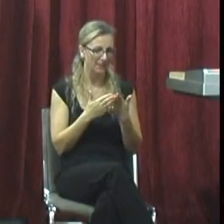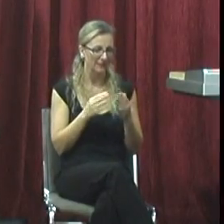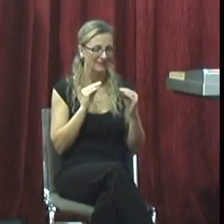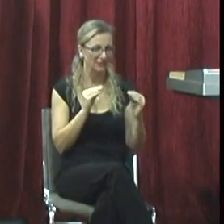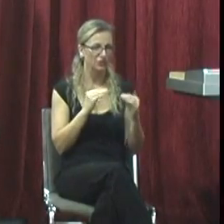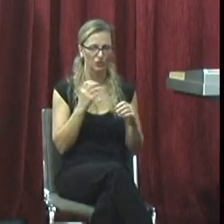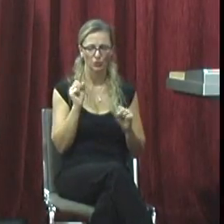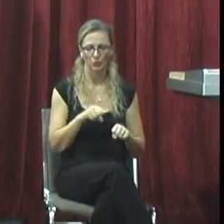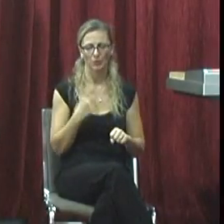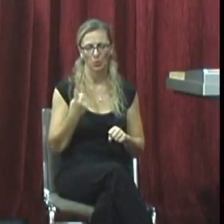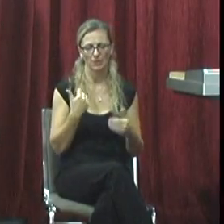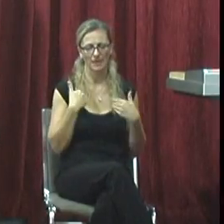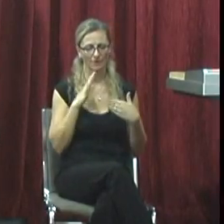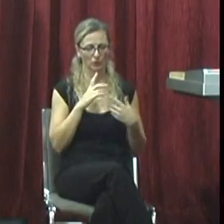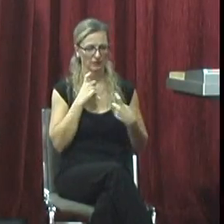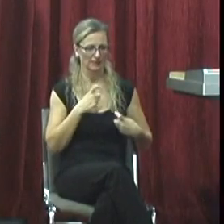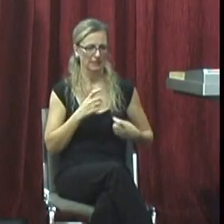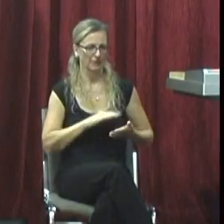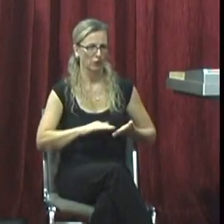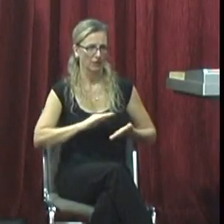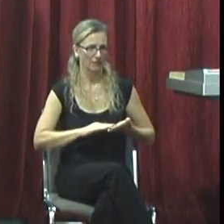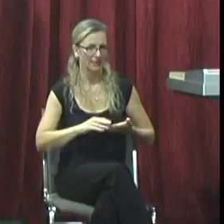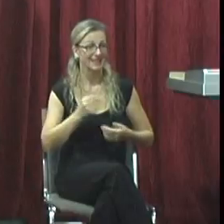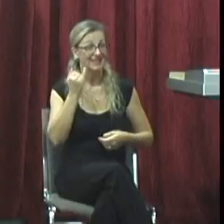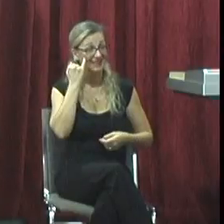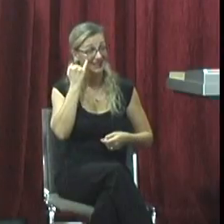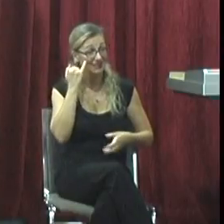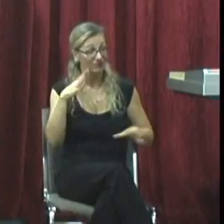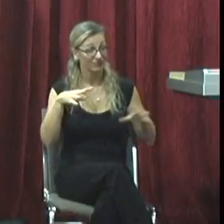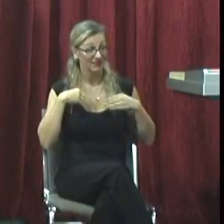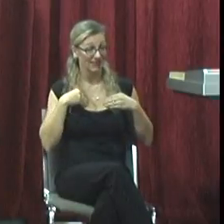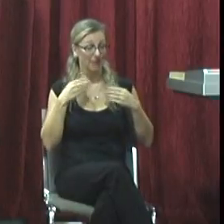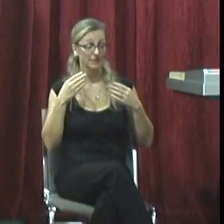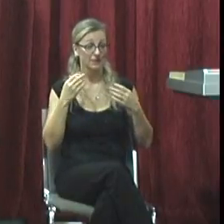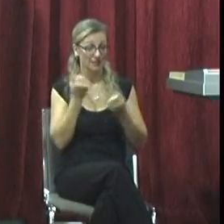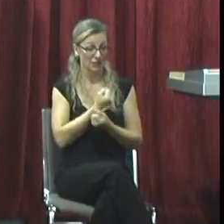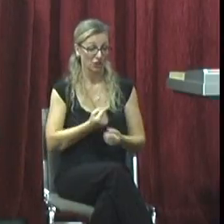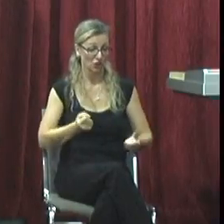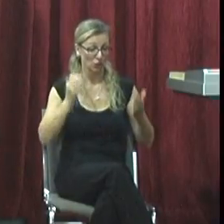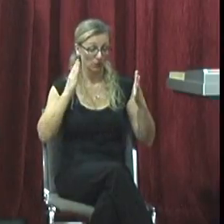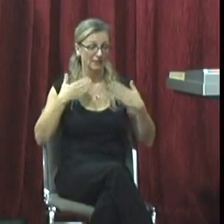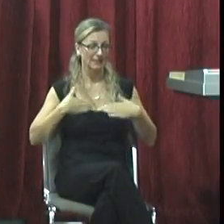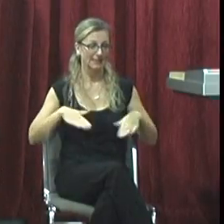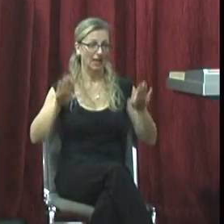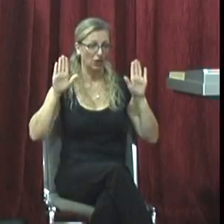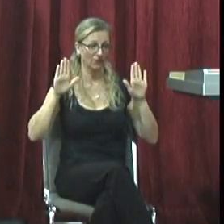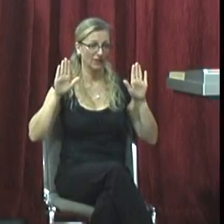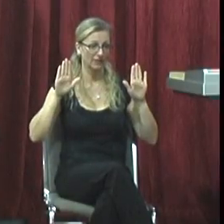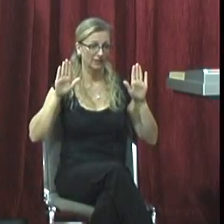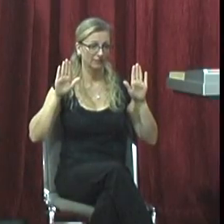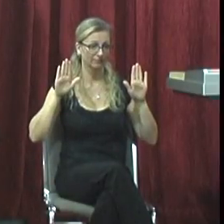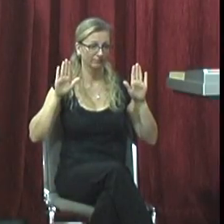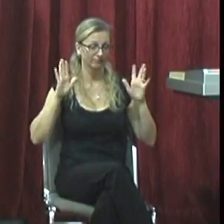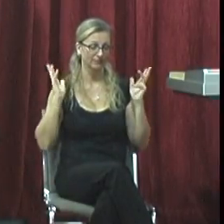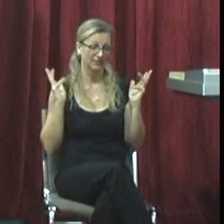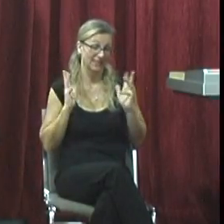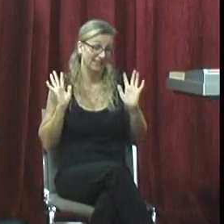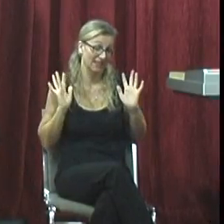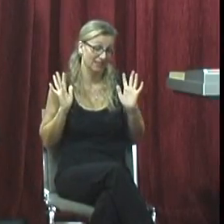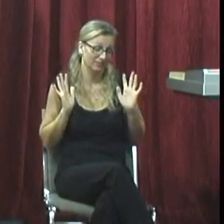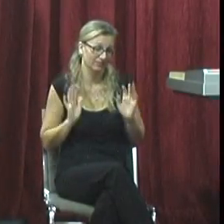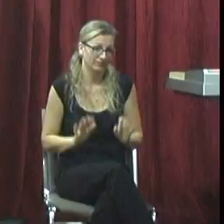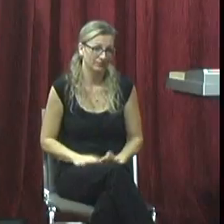you can only have your sins atoned for by accepting the sacrifice Yeshua made for your atonement. That's the